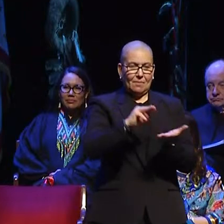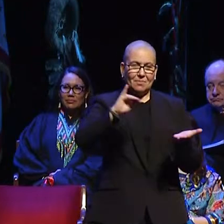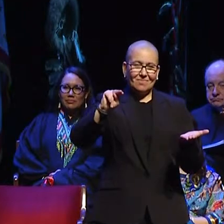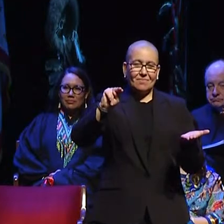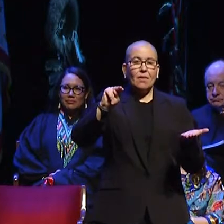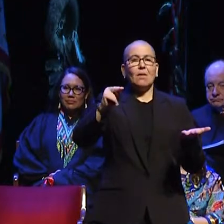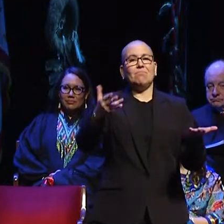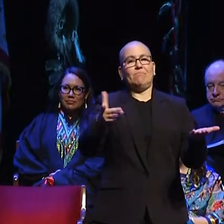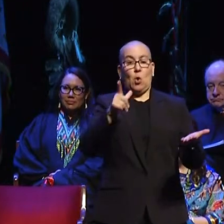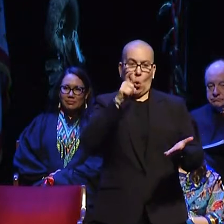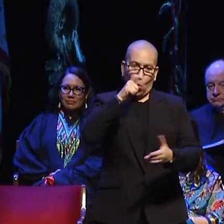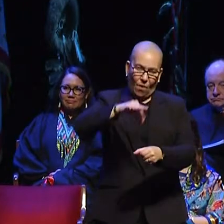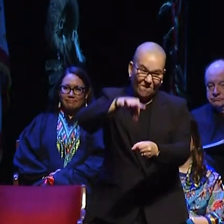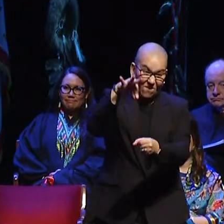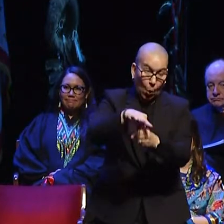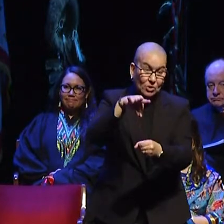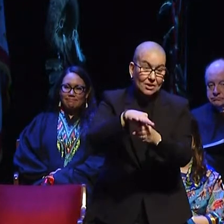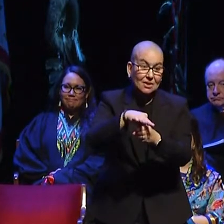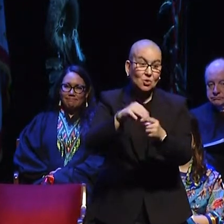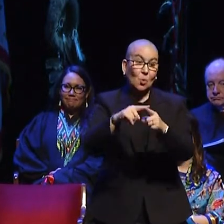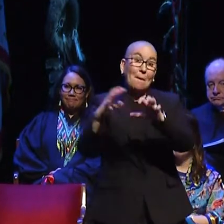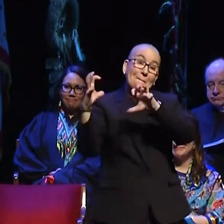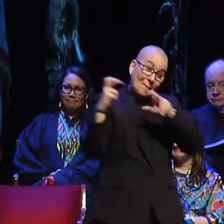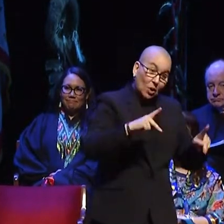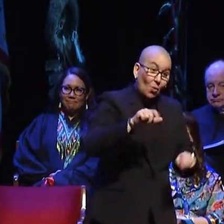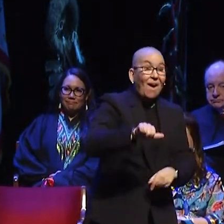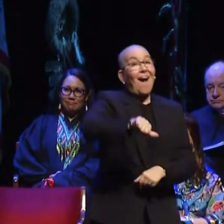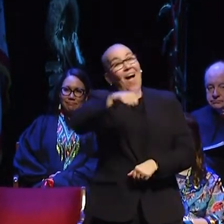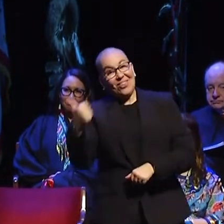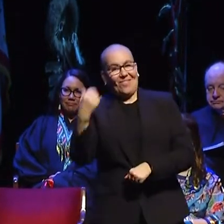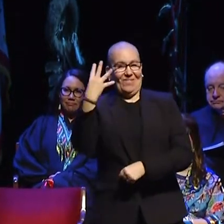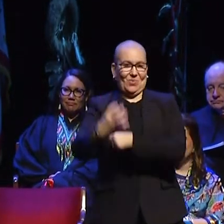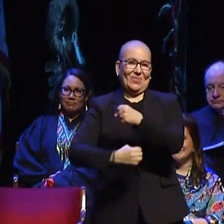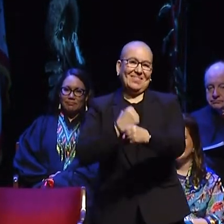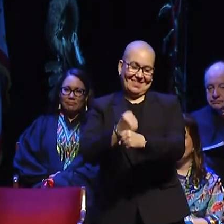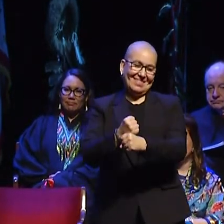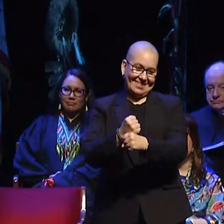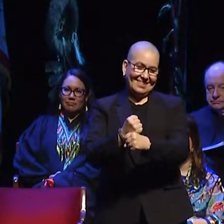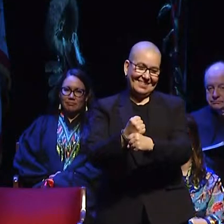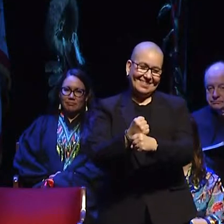public servants back to do this work. Thank you for that.